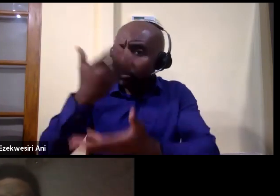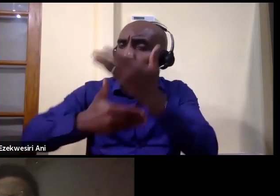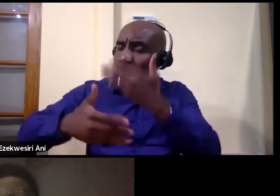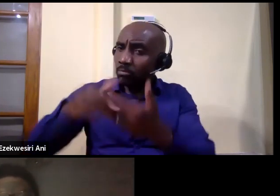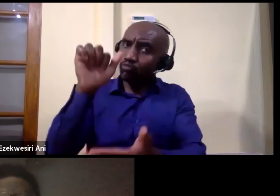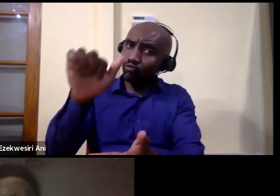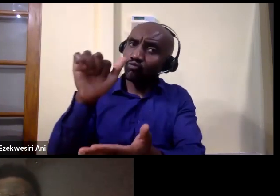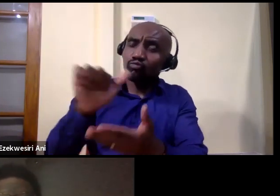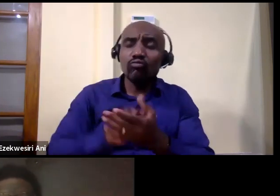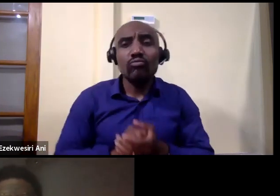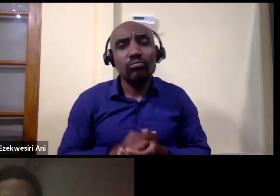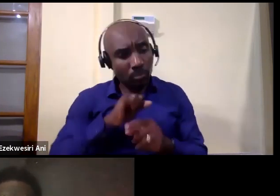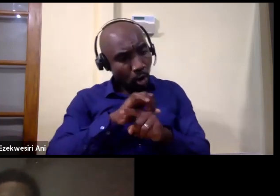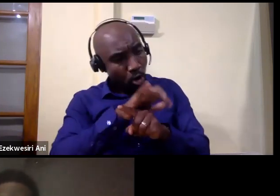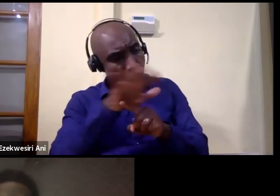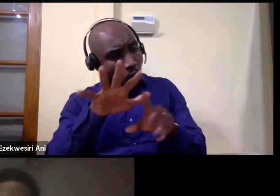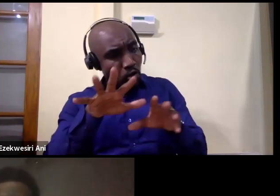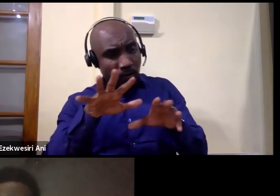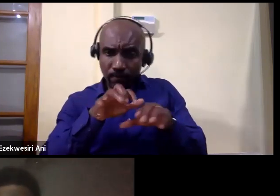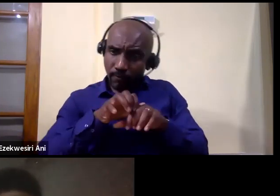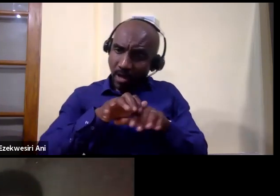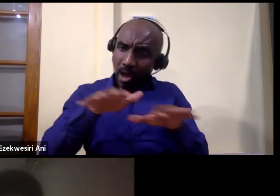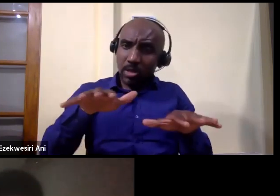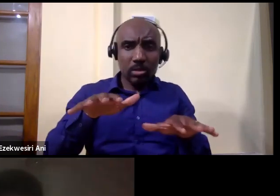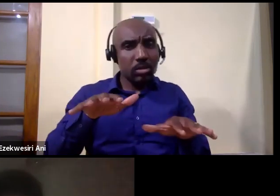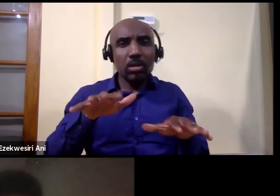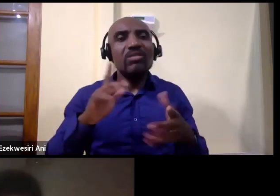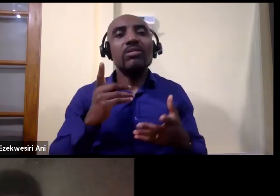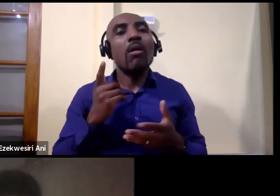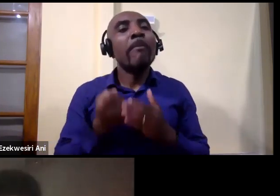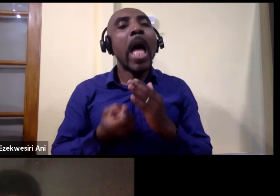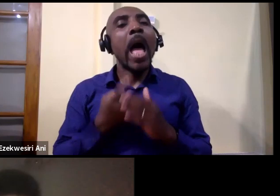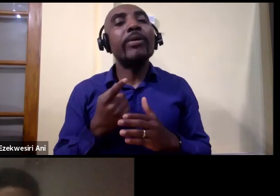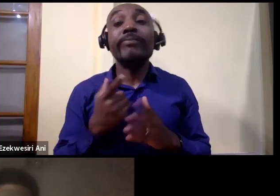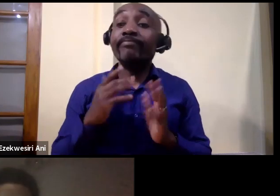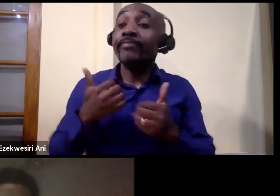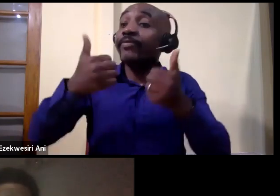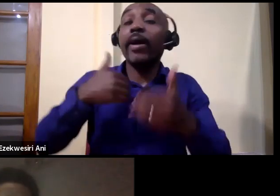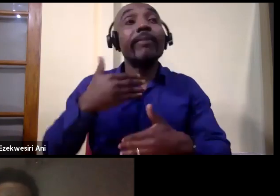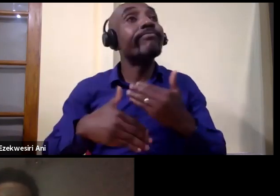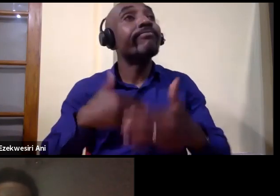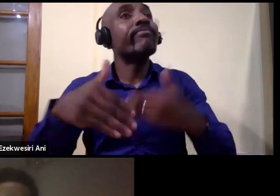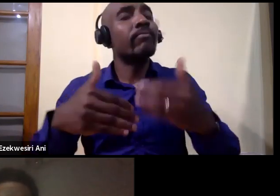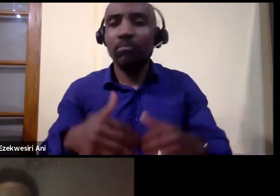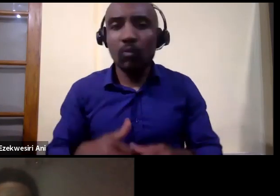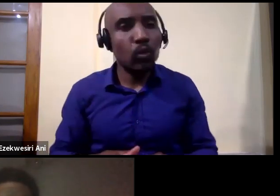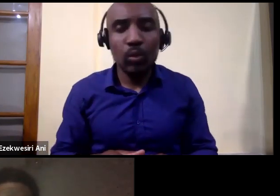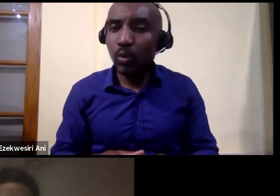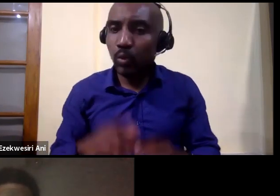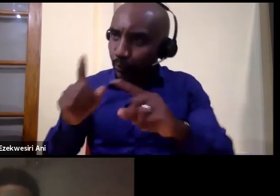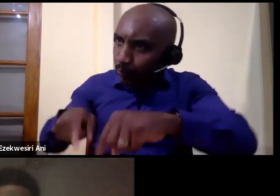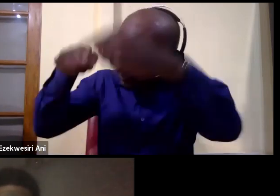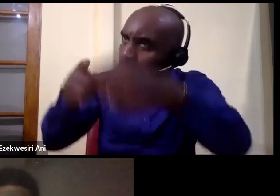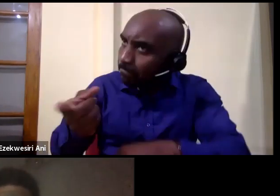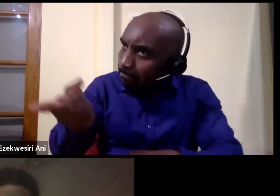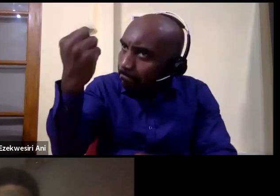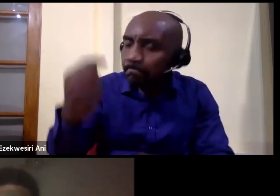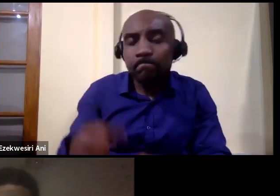right. COVID cannot pass as a bump in the road. We need answers, and we have to have a proper